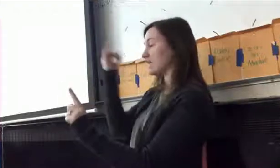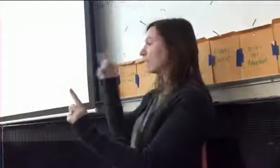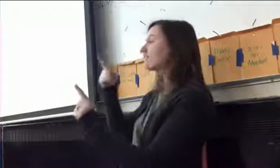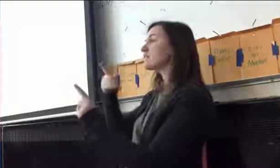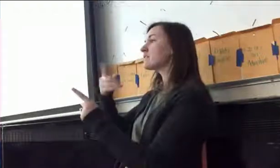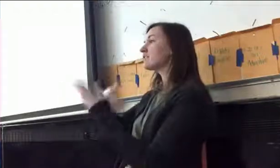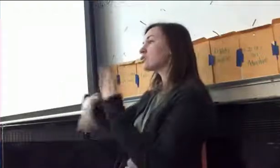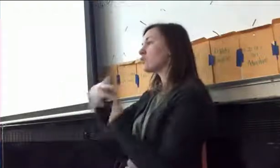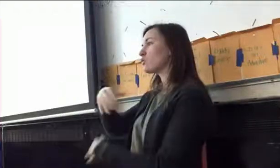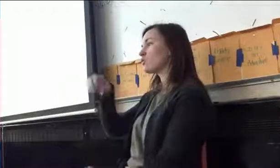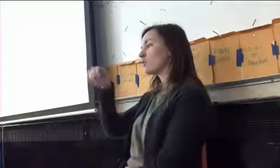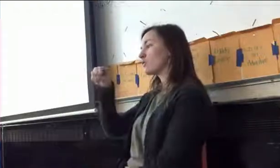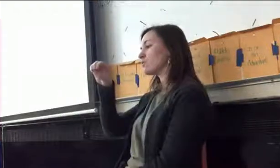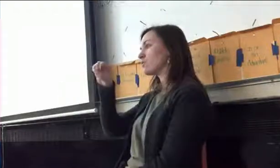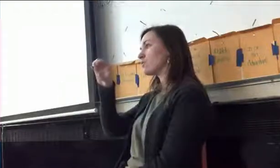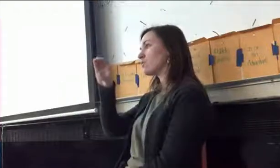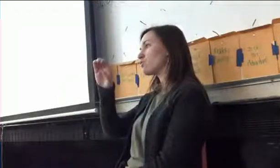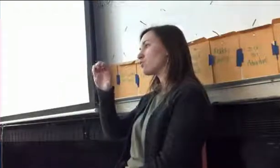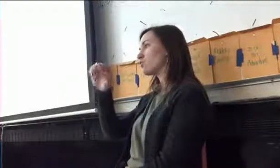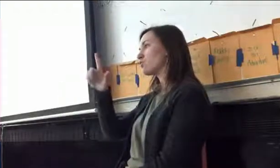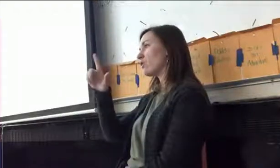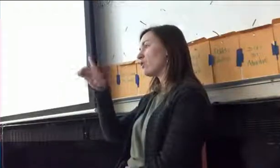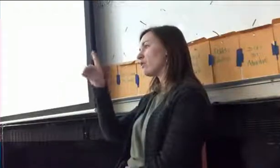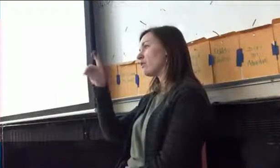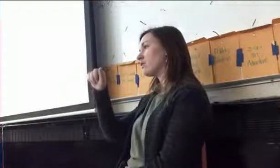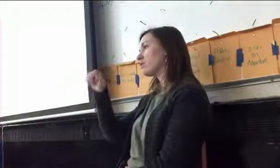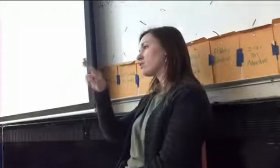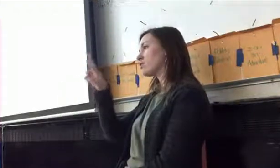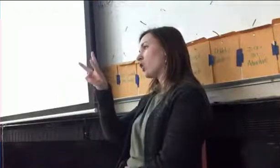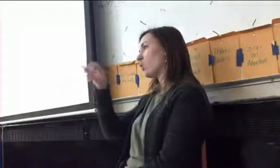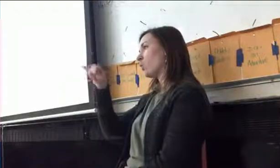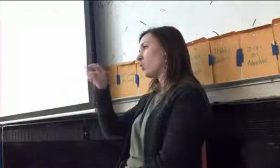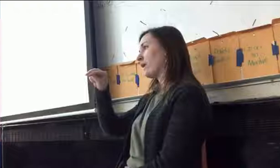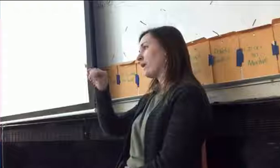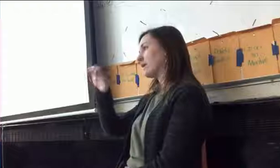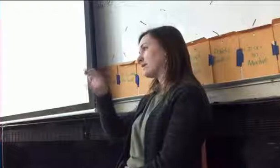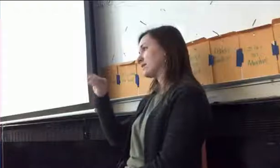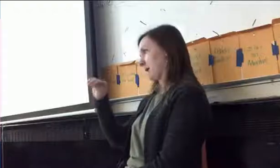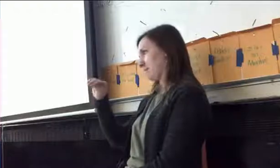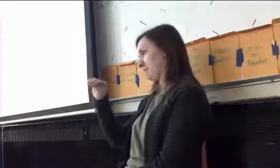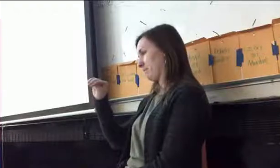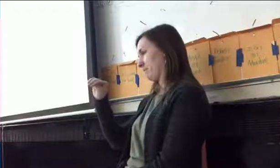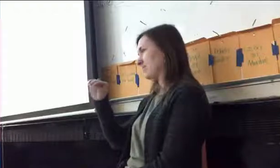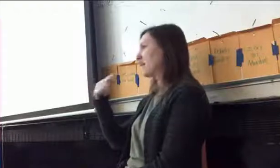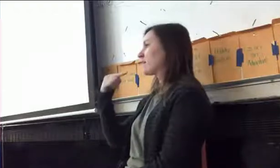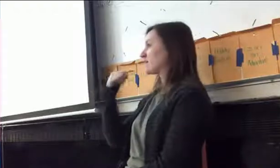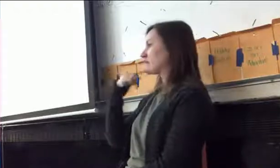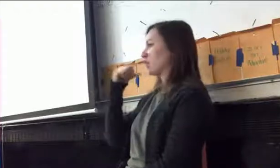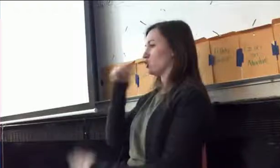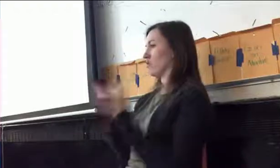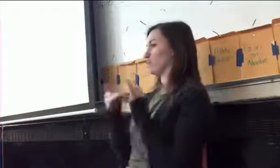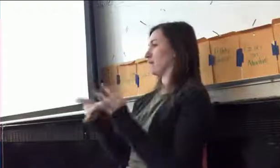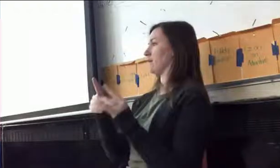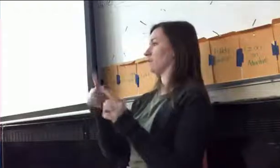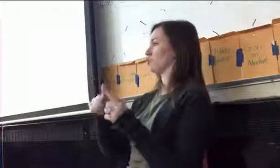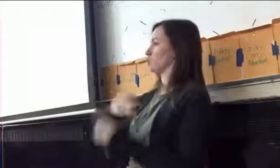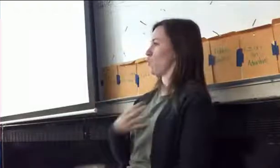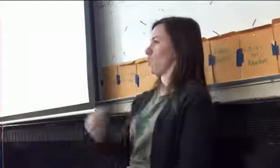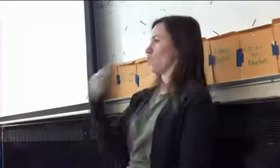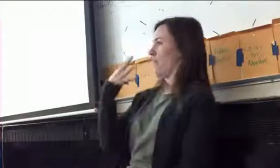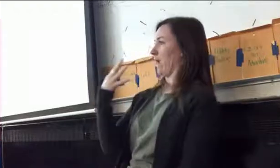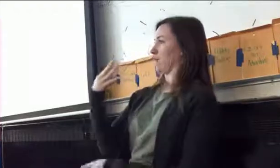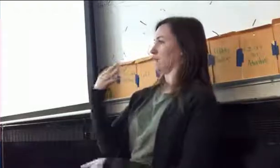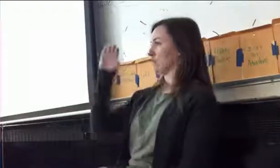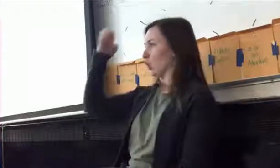Darwinism idea that you are related to somebody else and you are not as intelligent as somebody who is a white Anglo-Saxon. Does this make